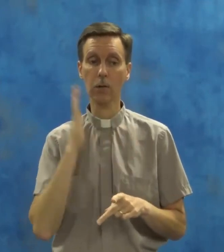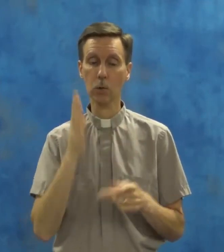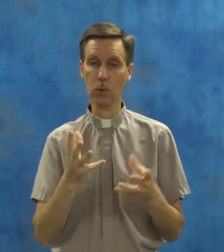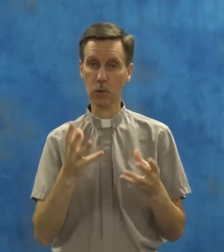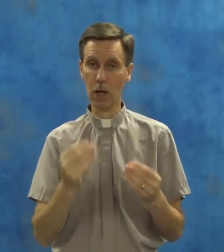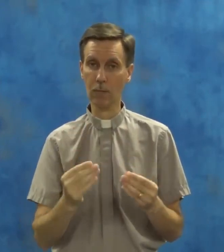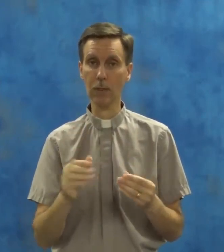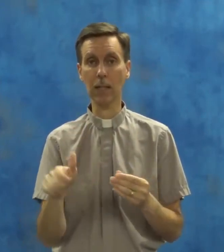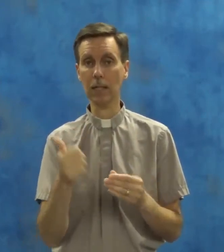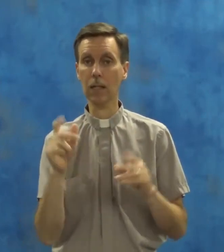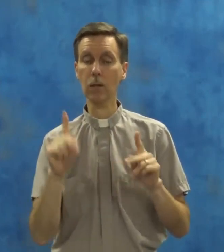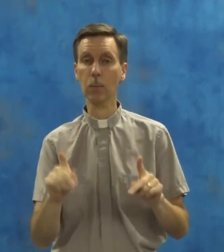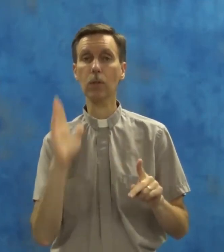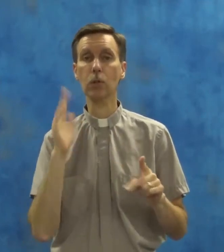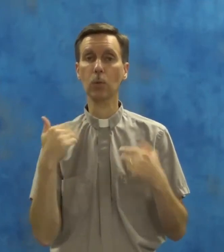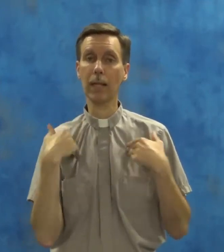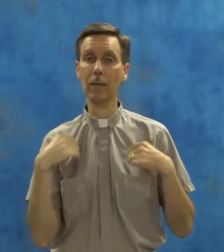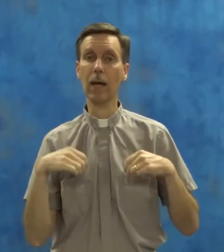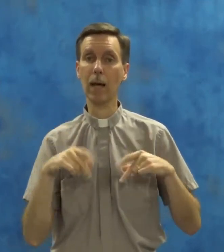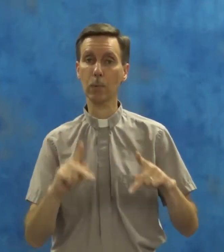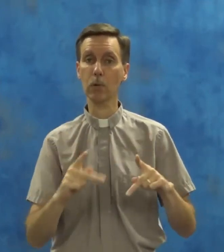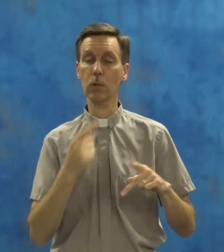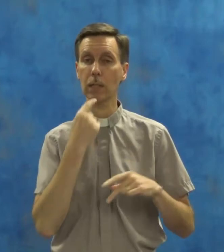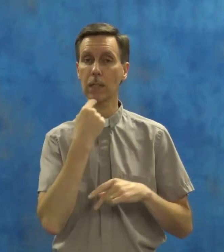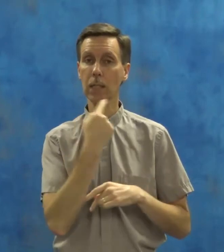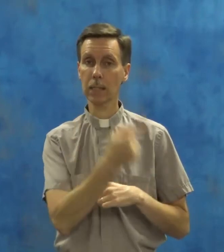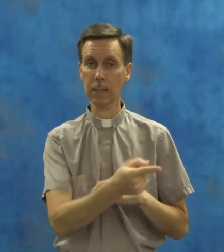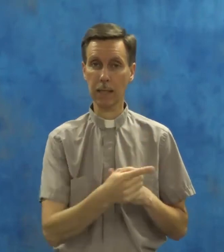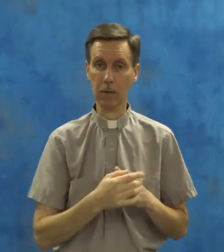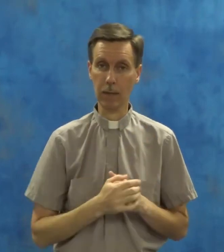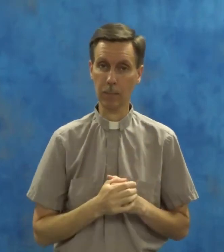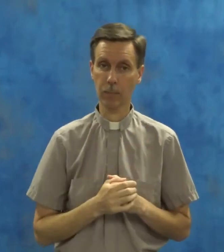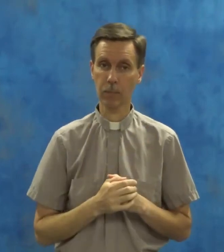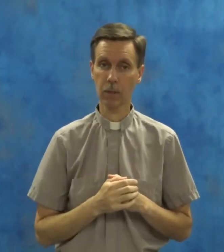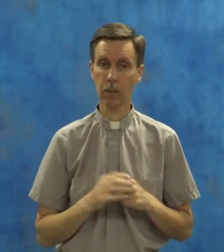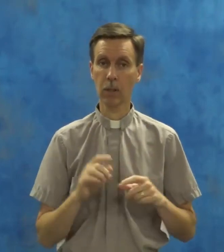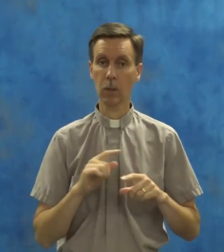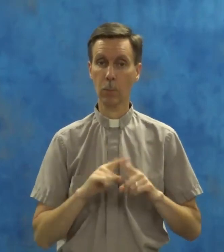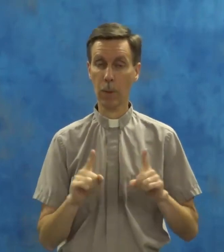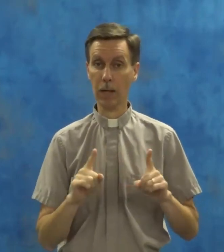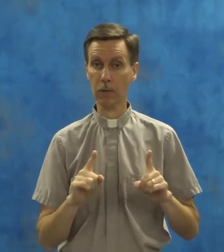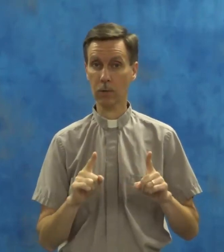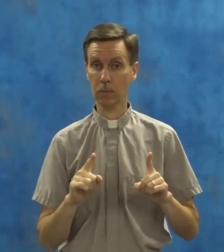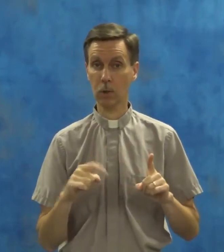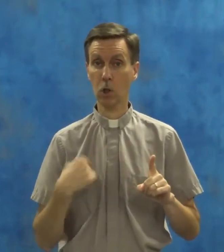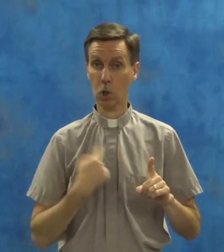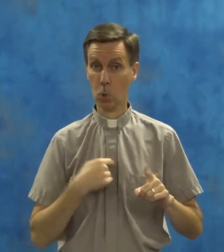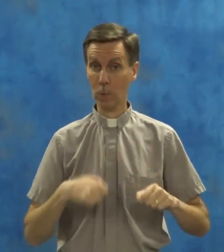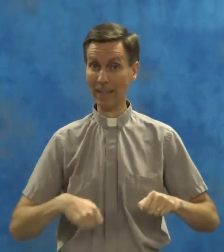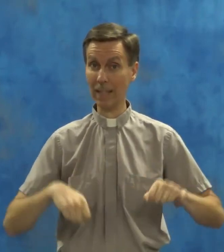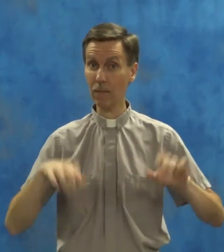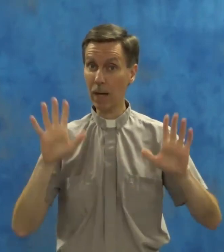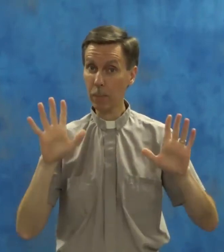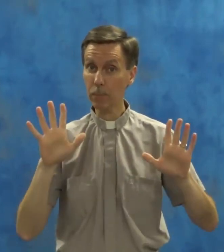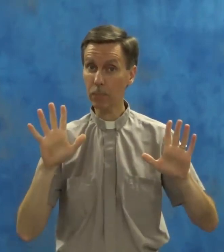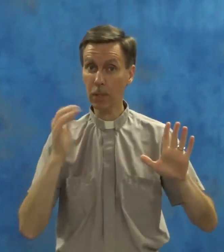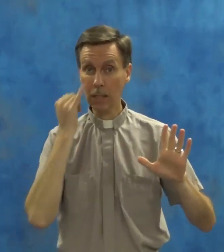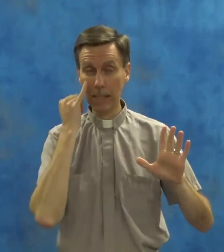will soften, and another person will have the opportunity to tell them. But we give up if